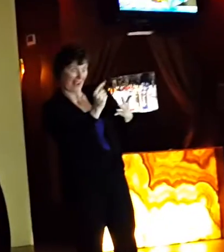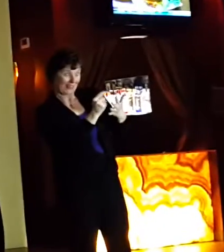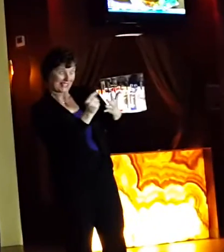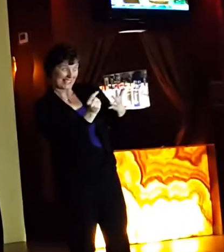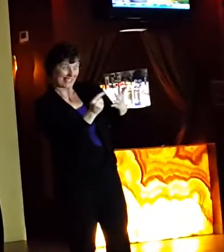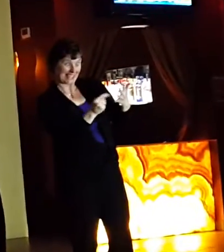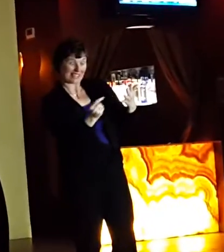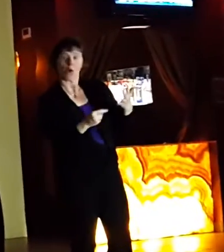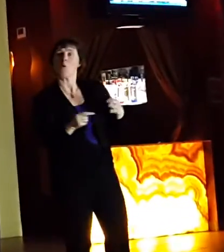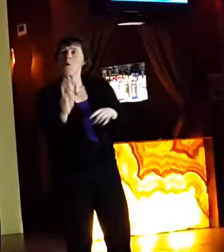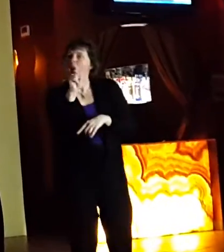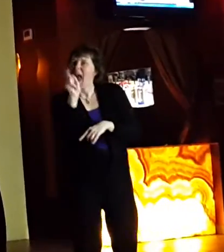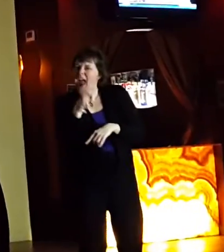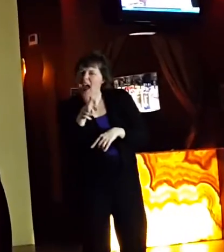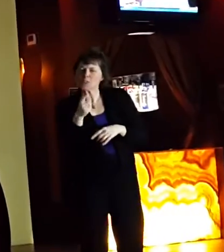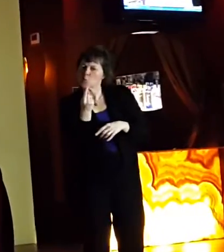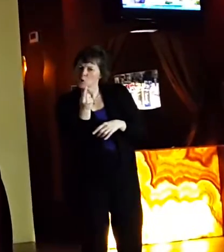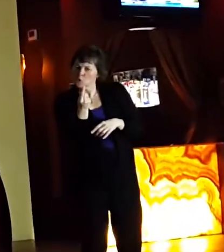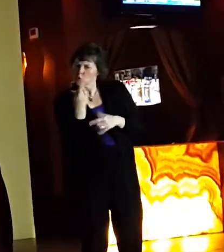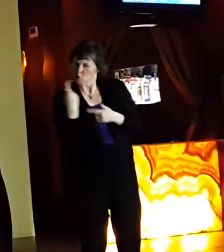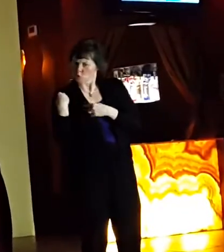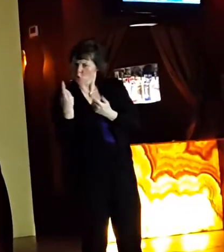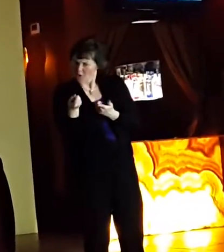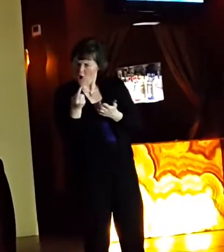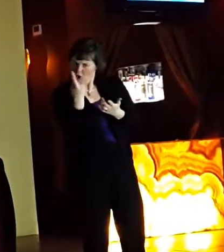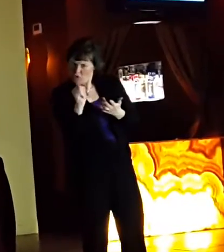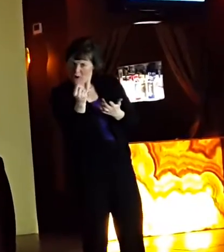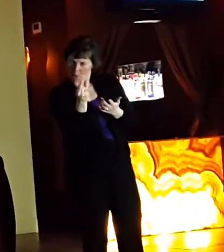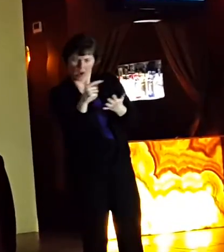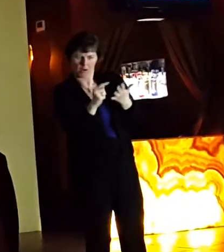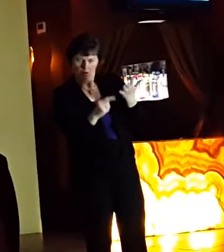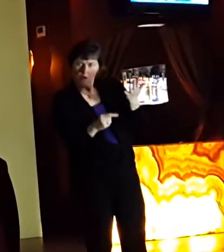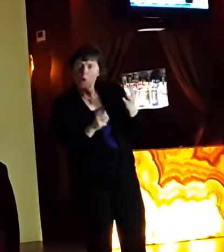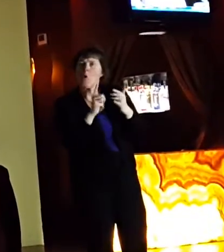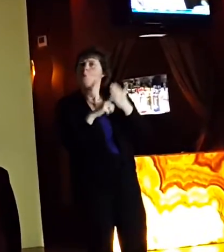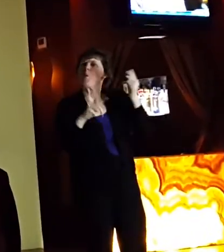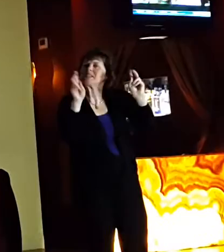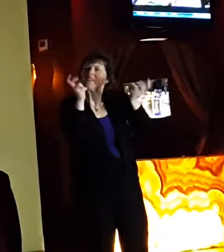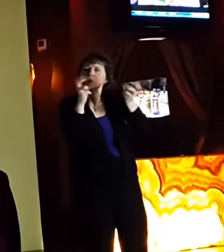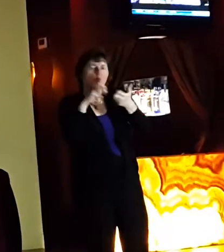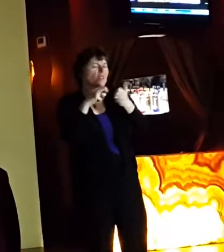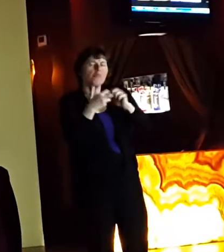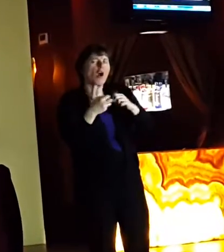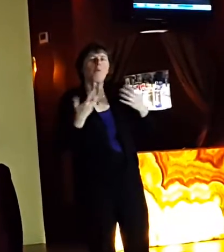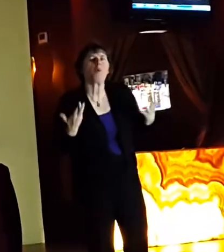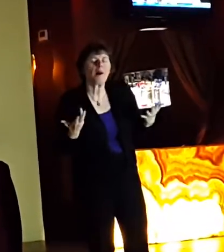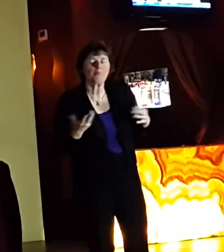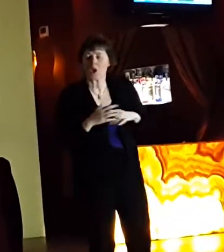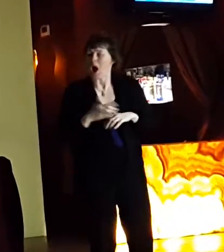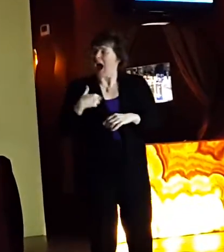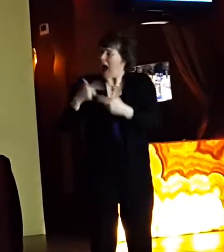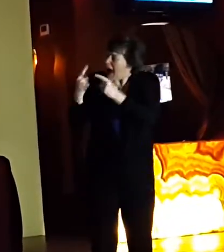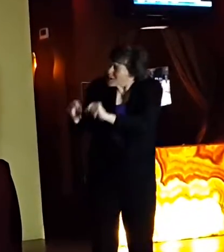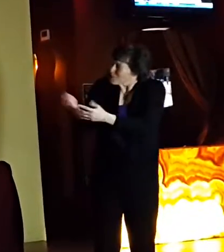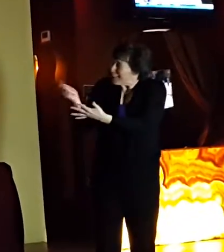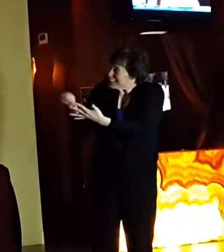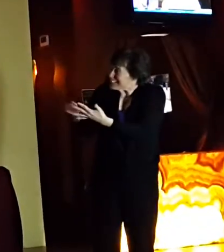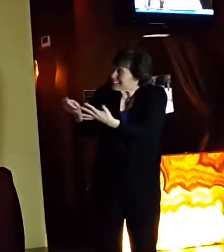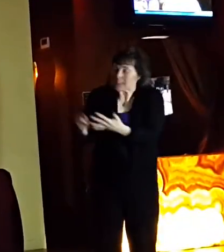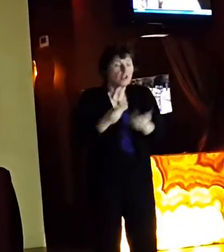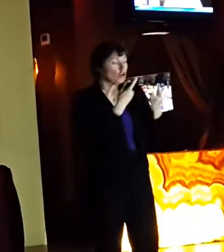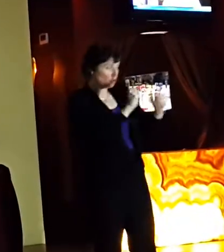at what you've done and what's causing the problem. What is the issue that you're having? A lot of times you said, well, I tried this, I tried that. We say,